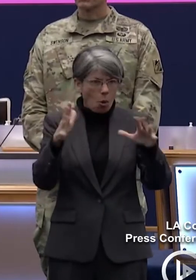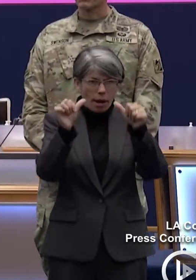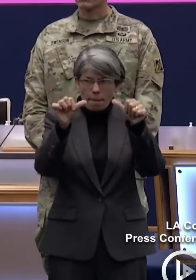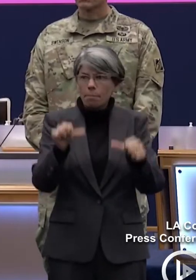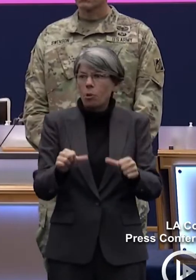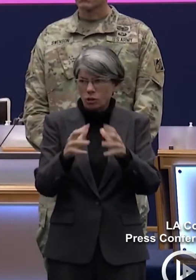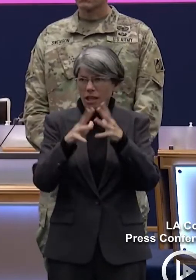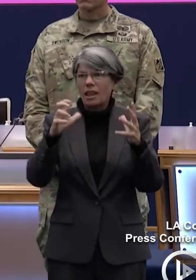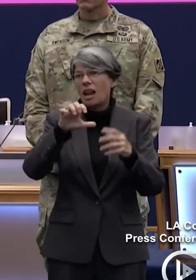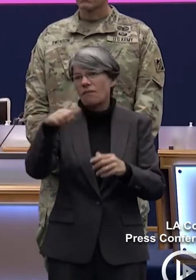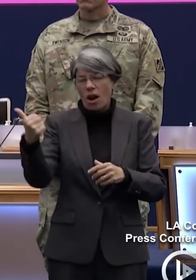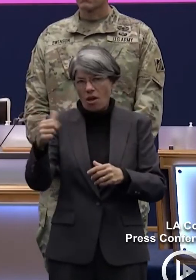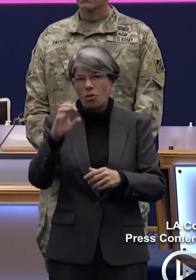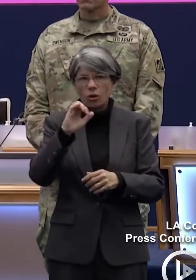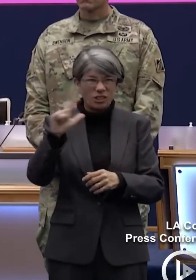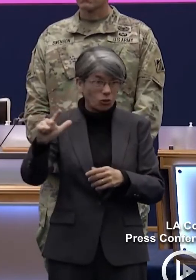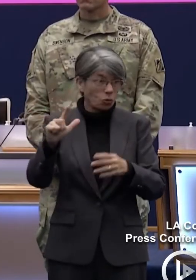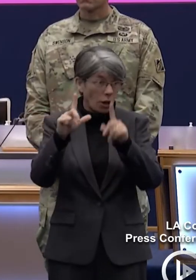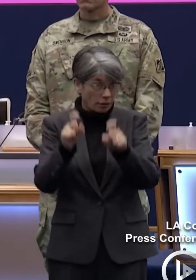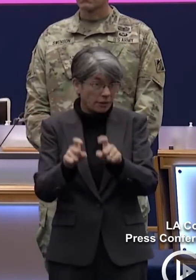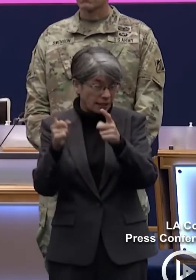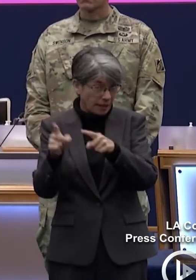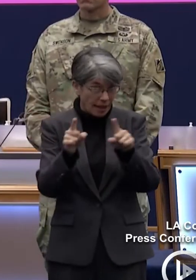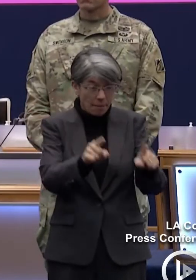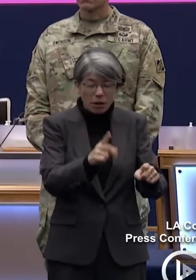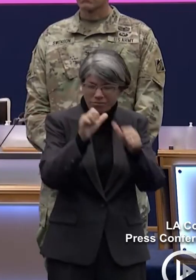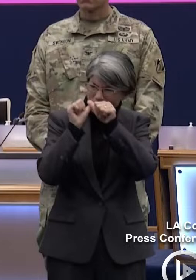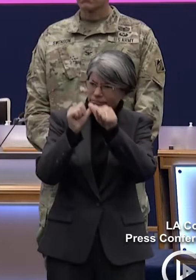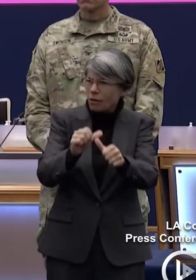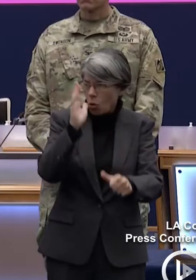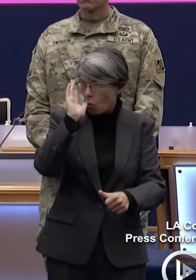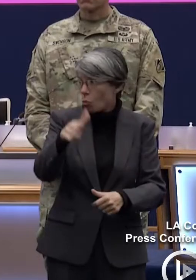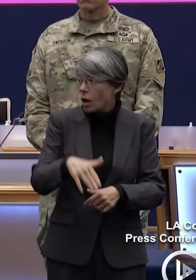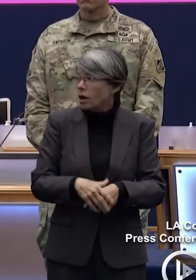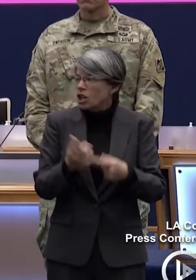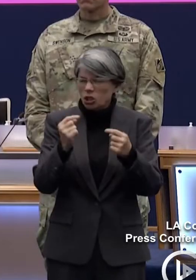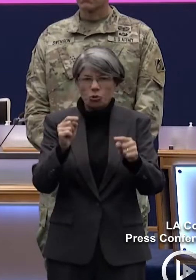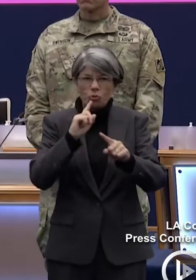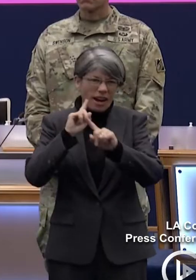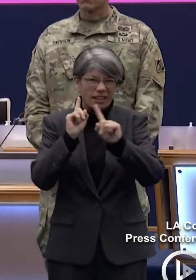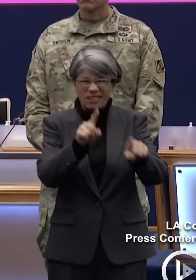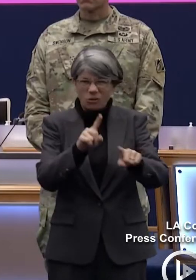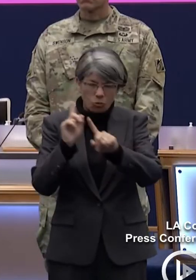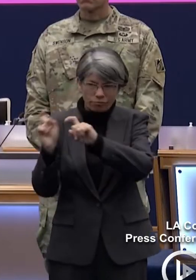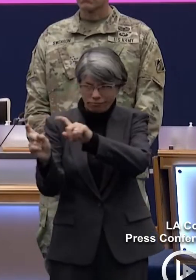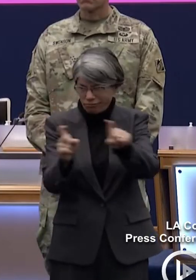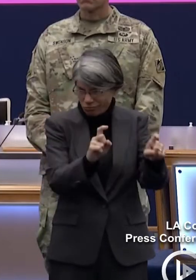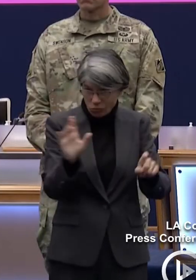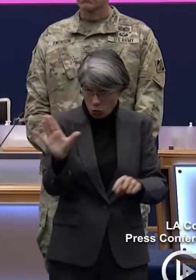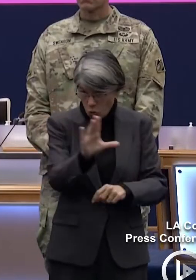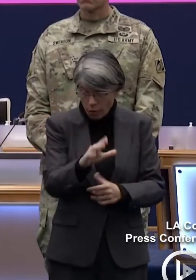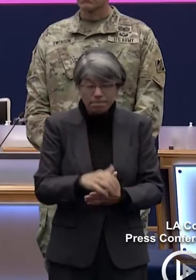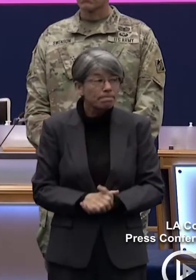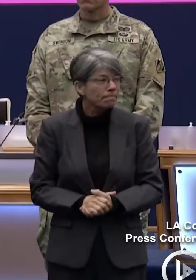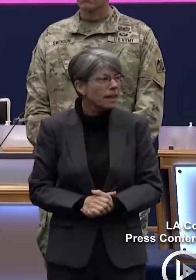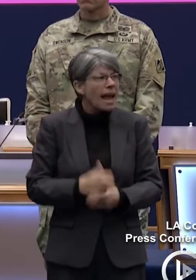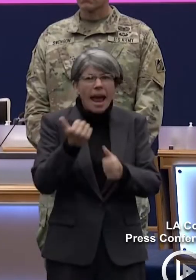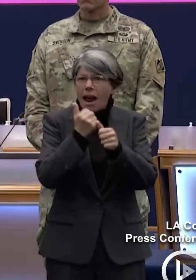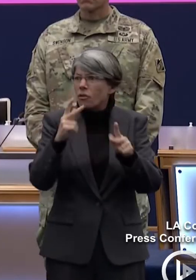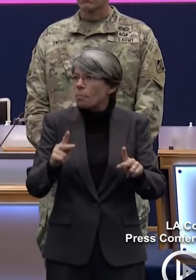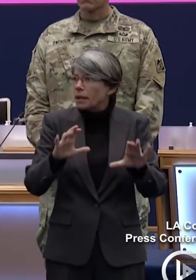a lot of other soil testing that's happening and will continue to happen to try to answer questions. Everybody who is